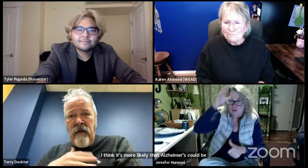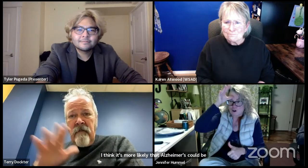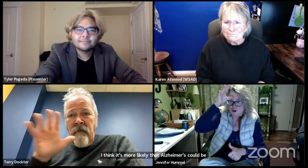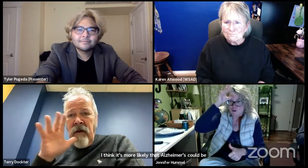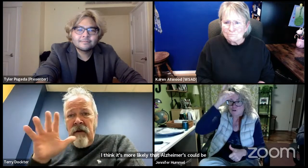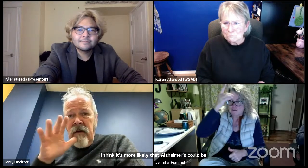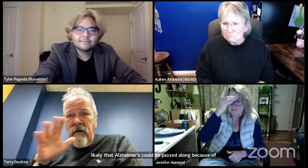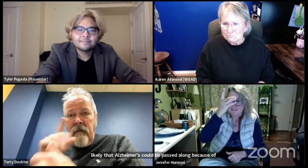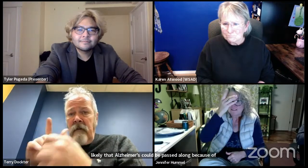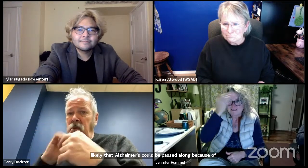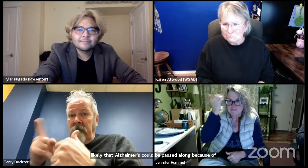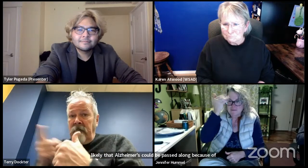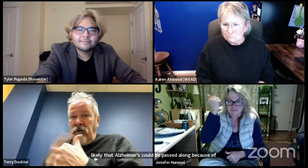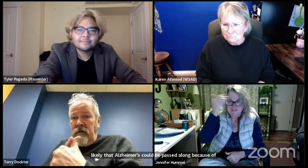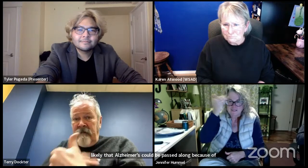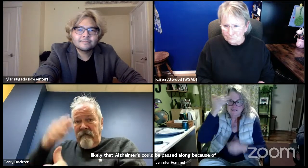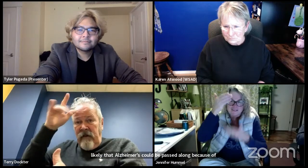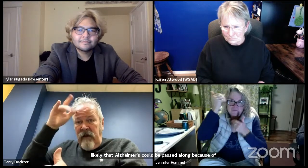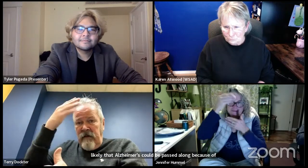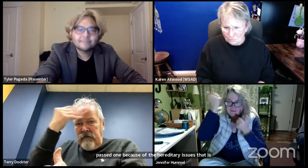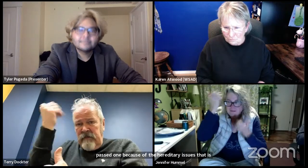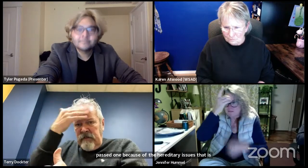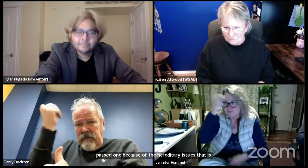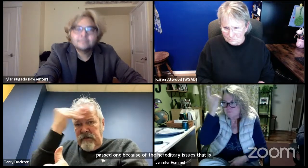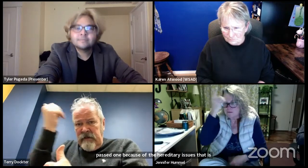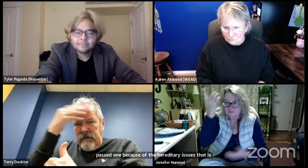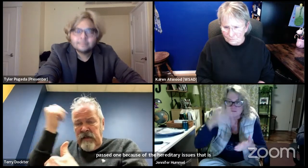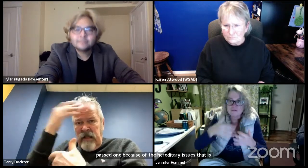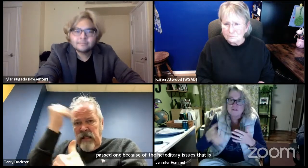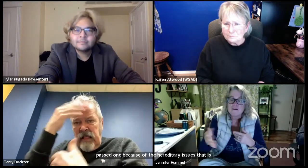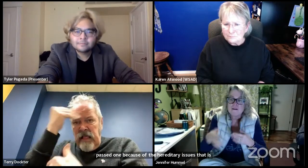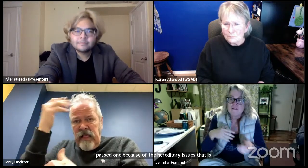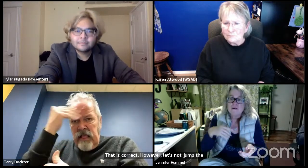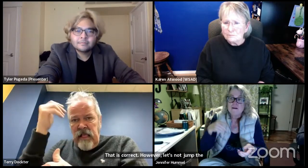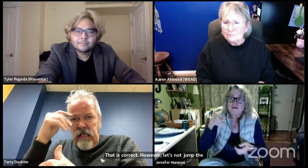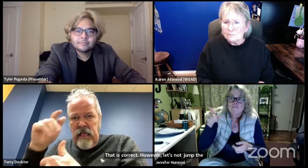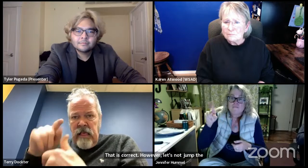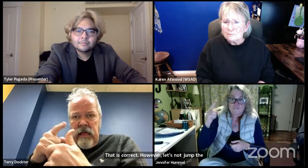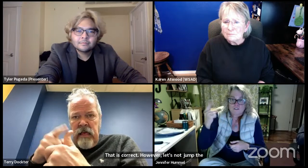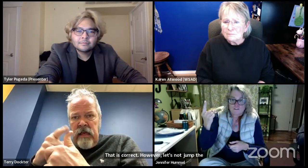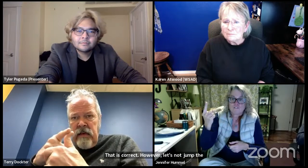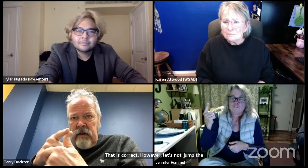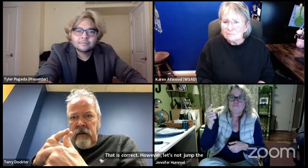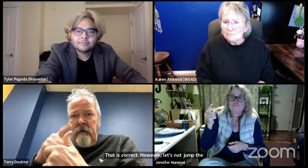My mother, well, actually, first my father had some dementia.